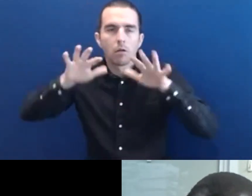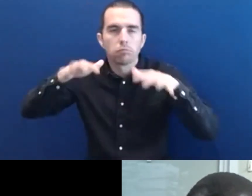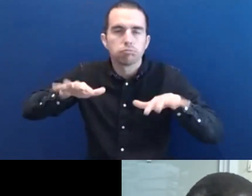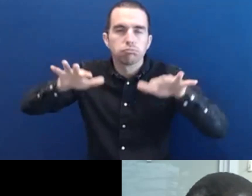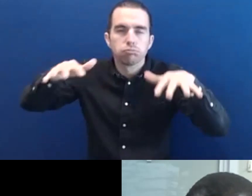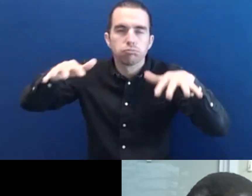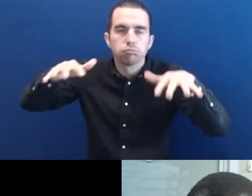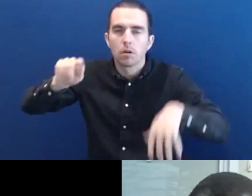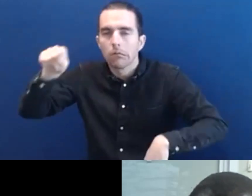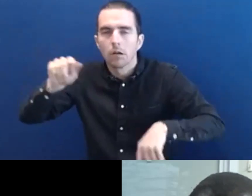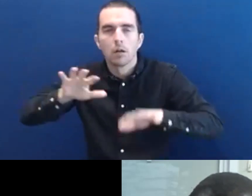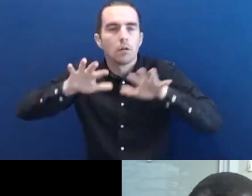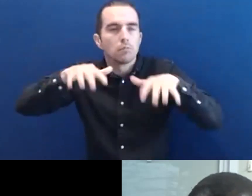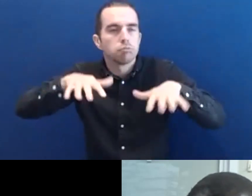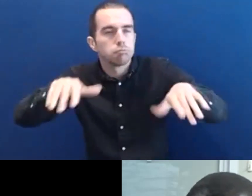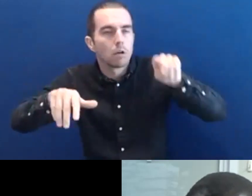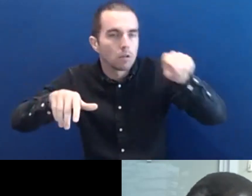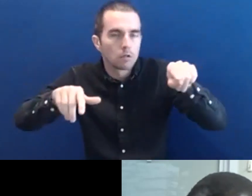also, sometimes